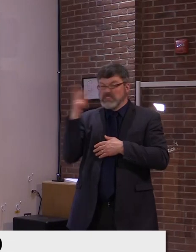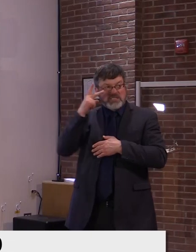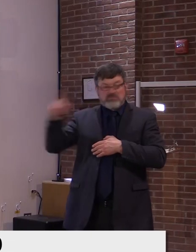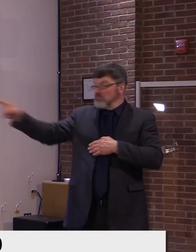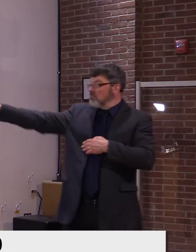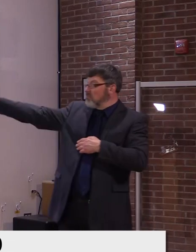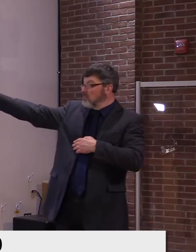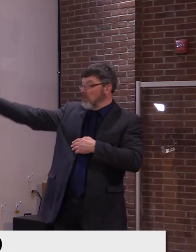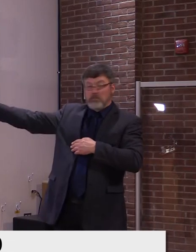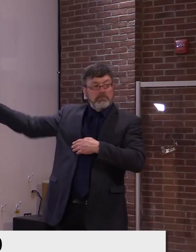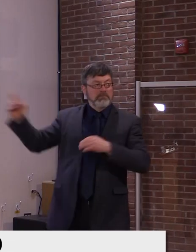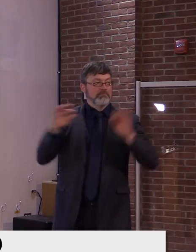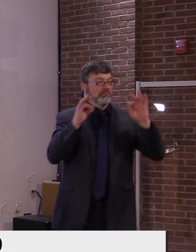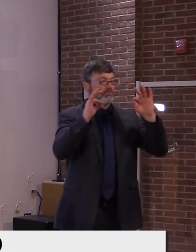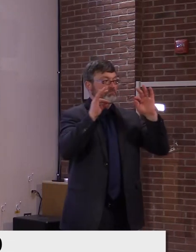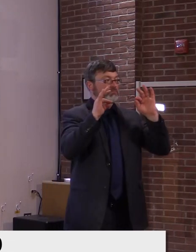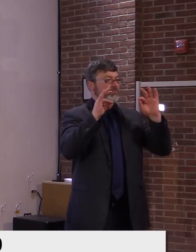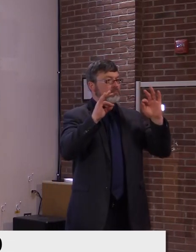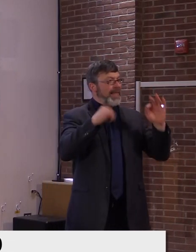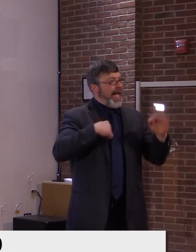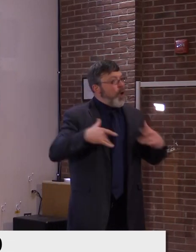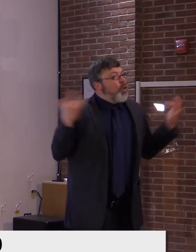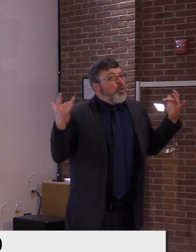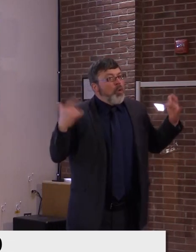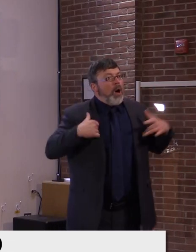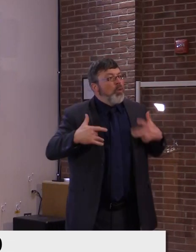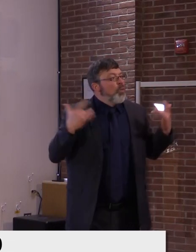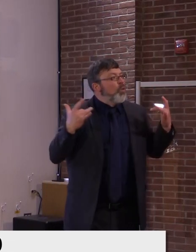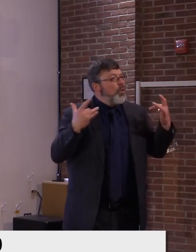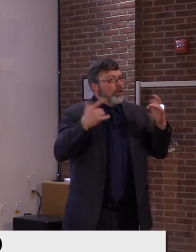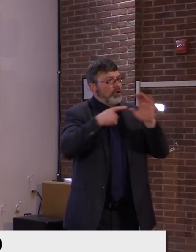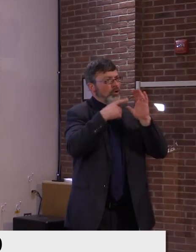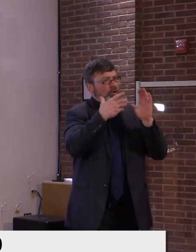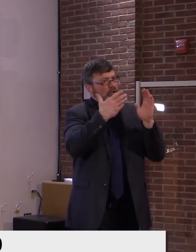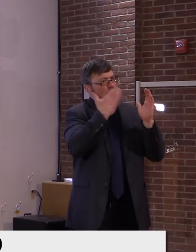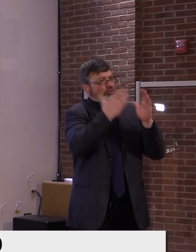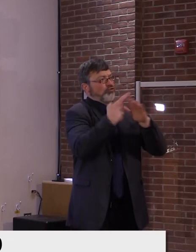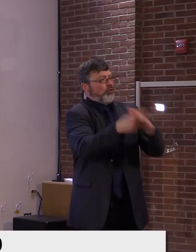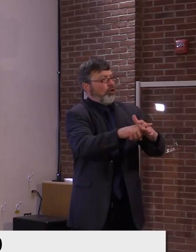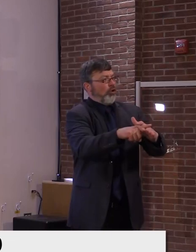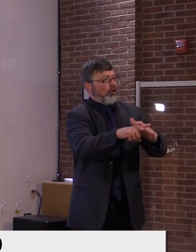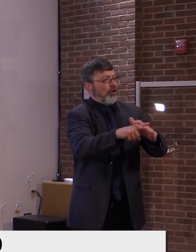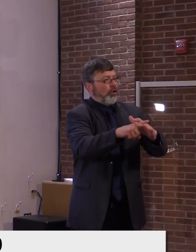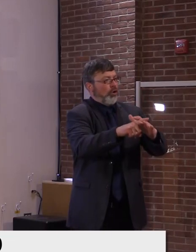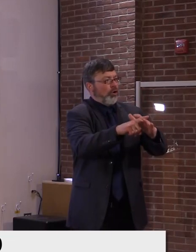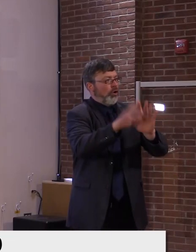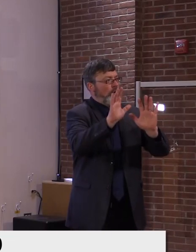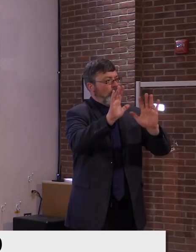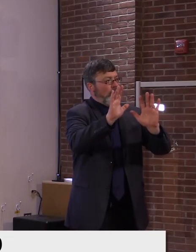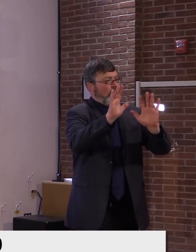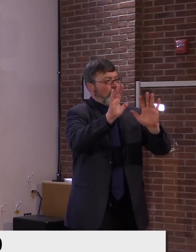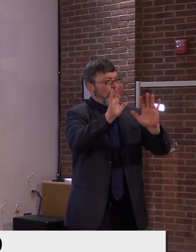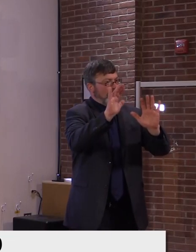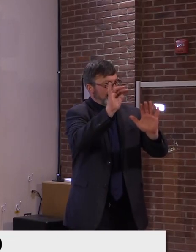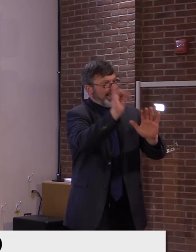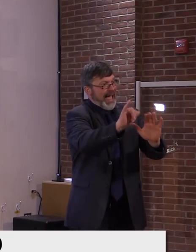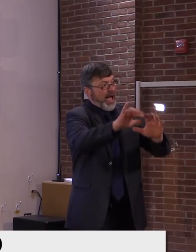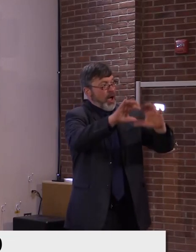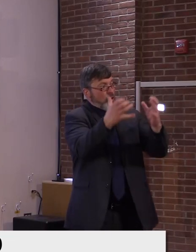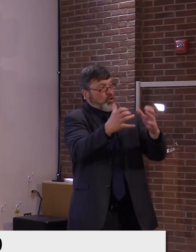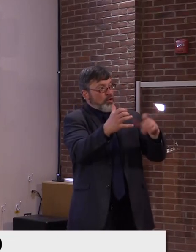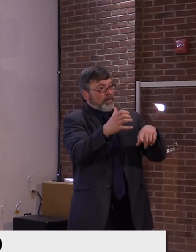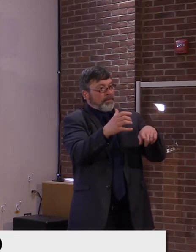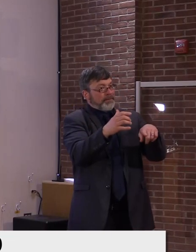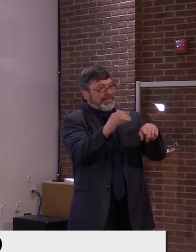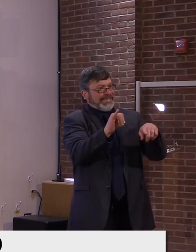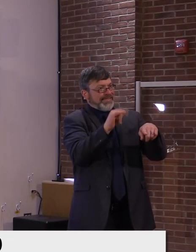Levine alluded to, note that this age group continues to have disproportionately high case counts relative to